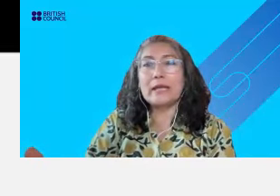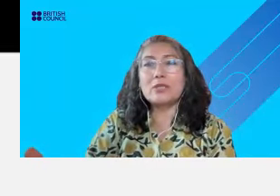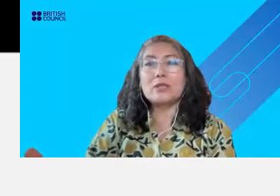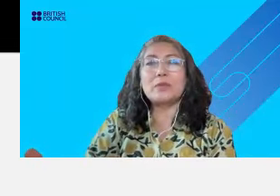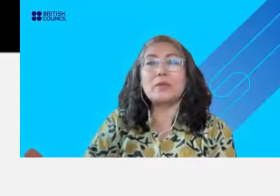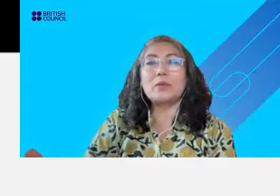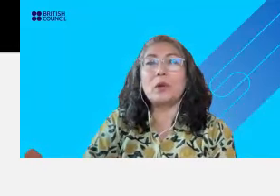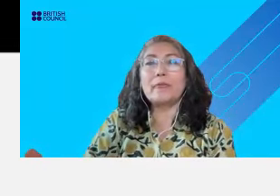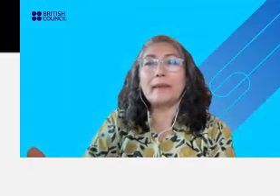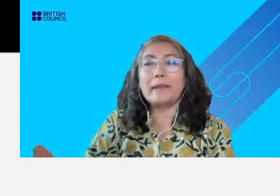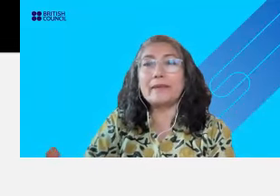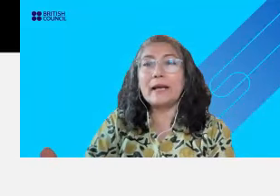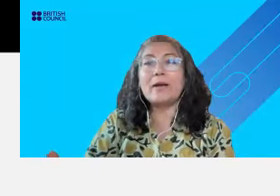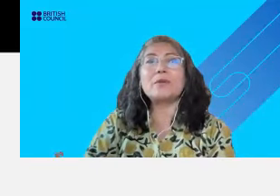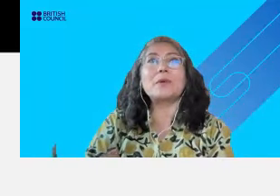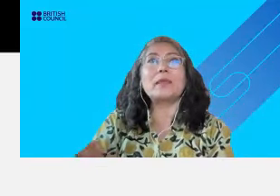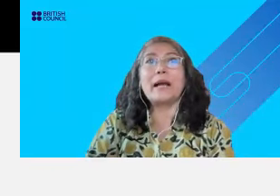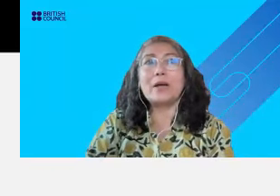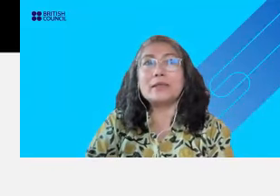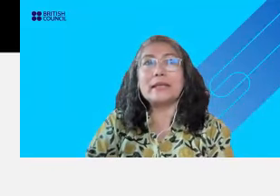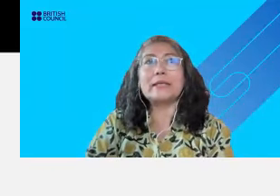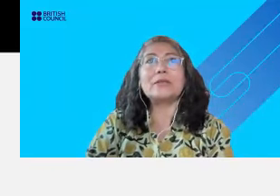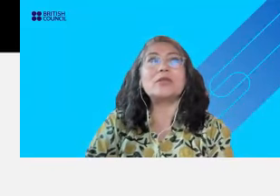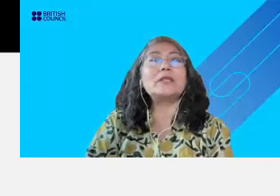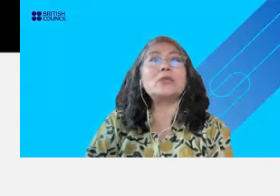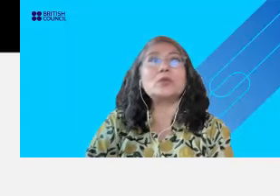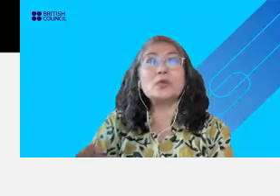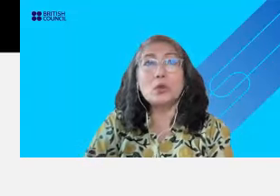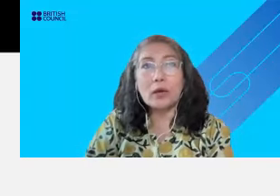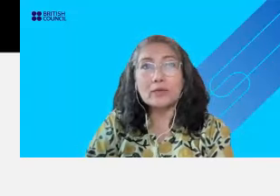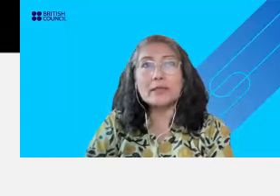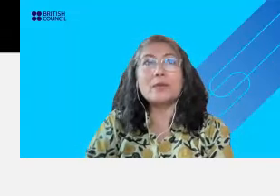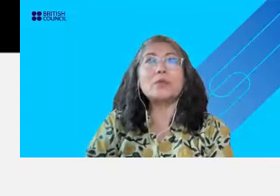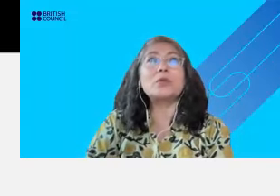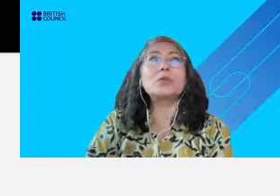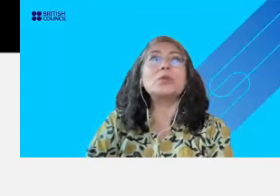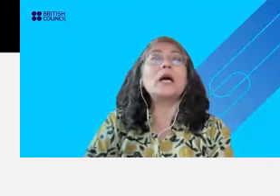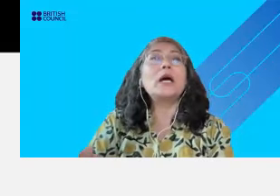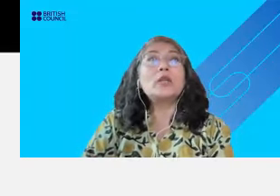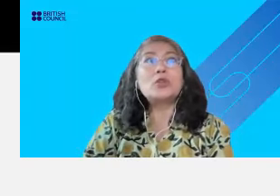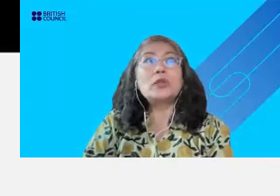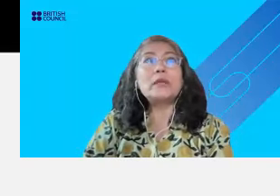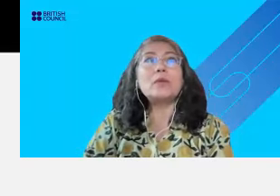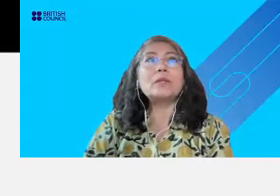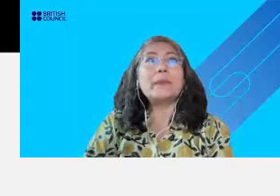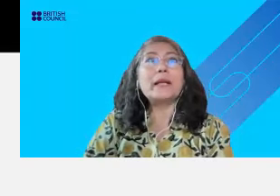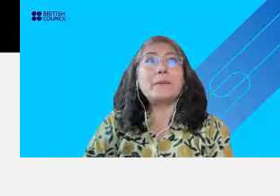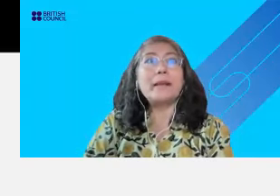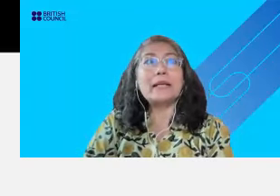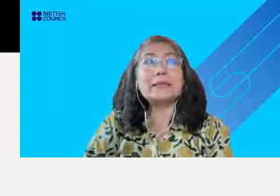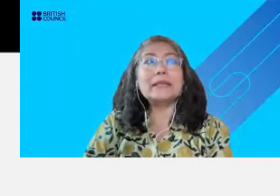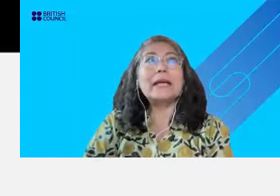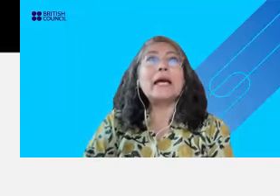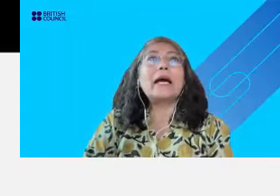of gadgets. We don't want them in the house. We want them outside in the green. So go outside was a do. 3 was pick